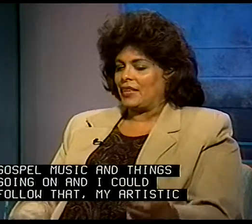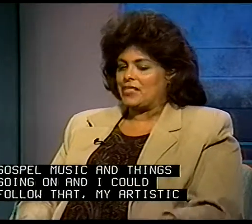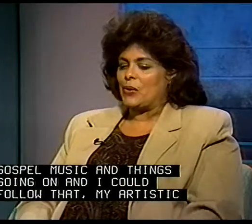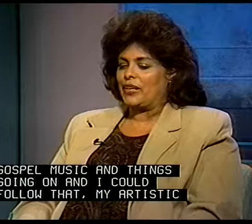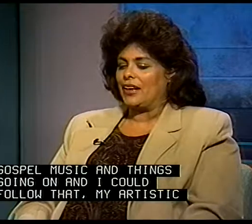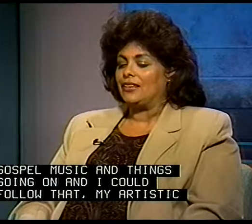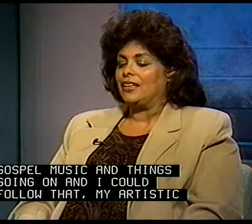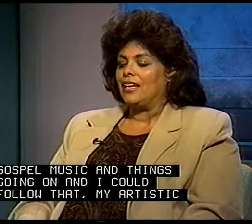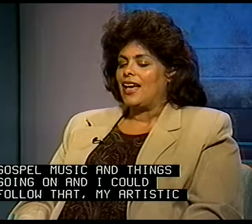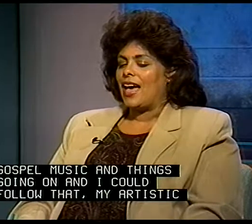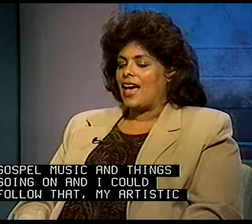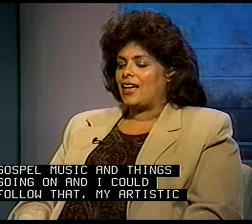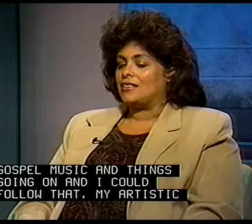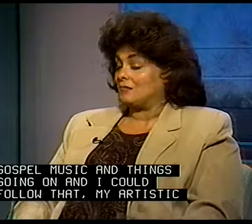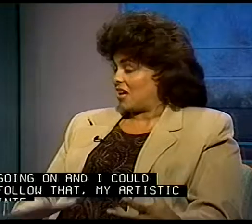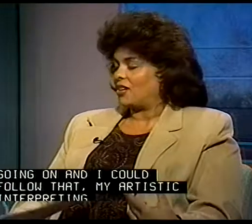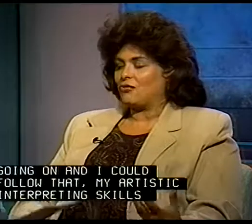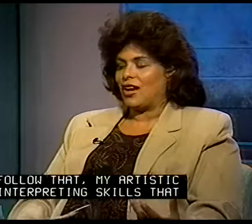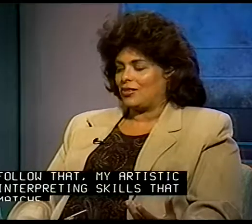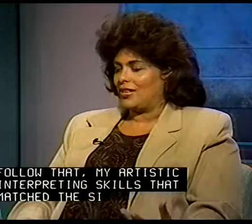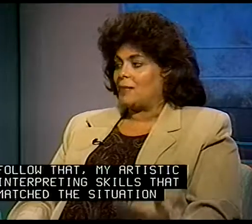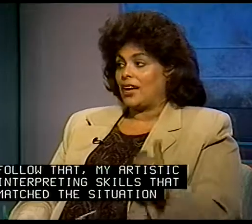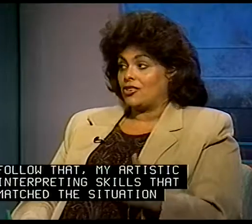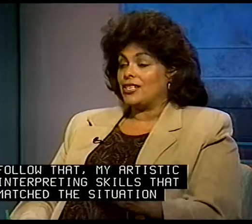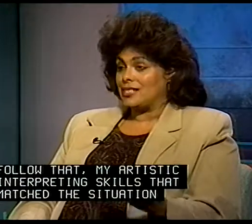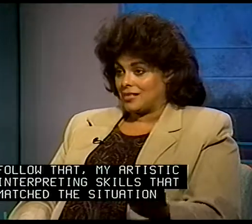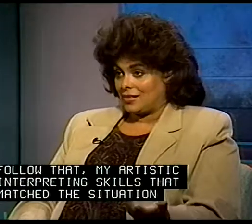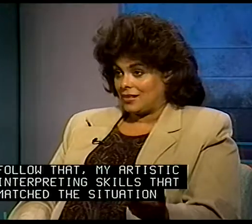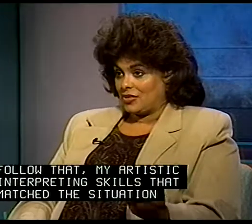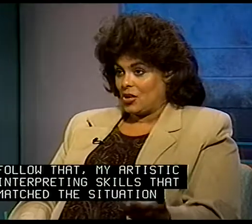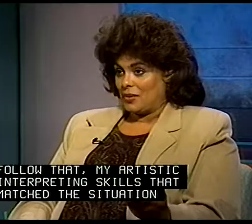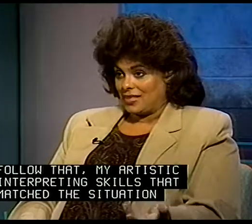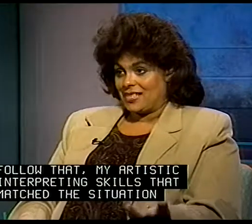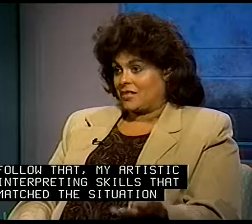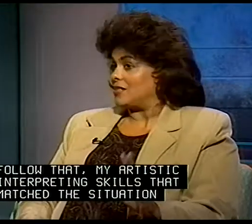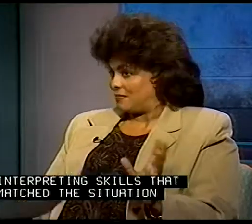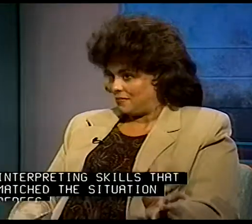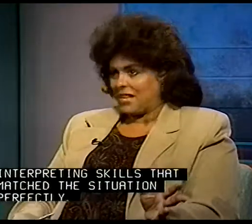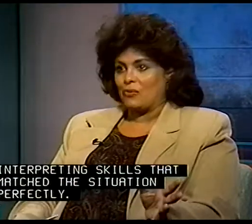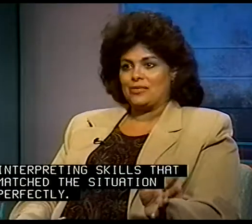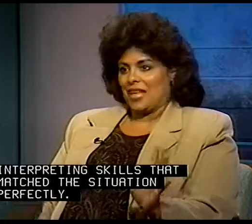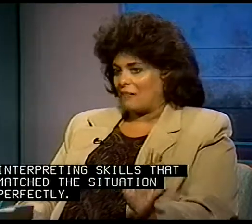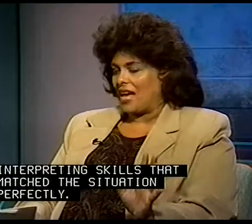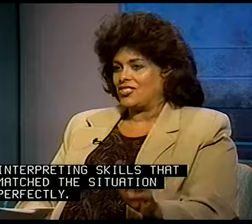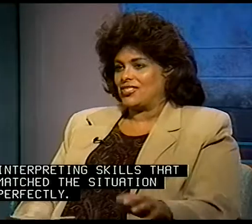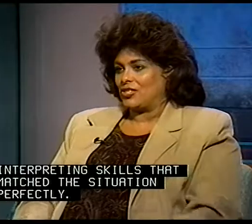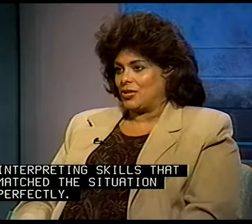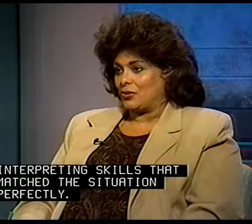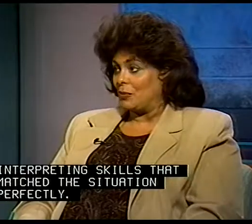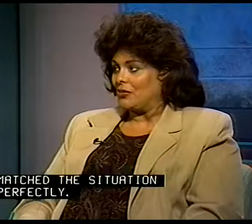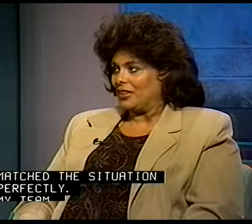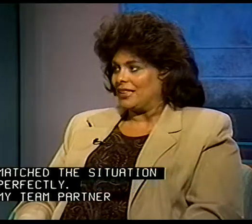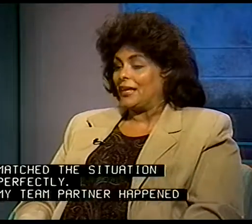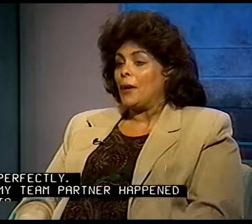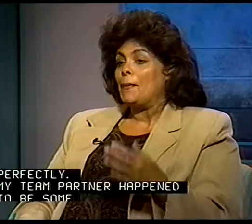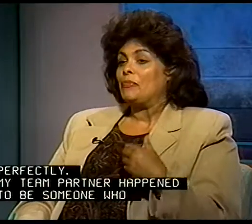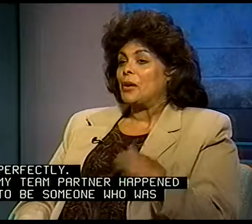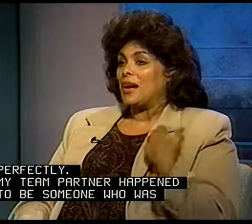things going on. And I could follow that. My artistic interpreting skills, that matched the situation perfectly. My